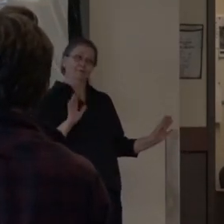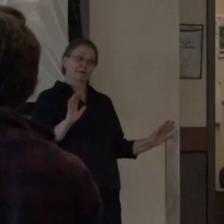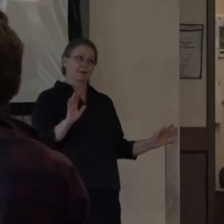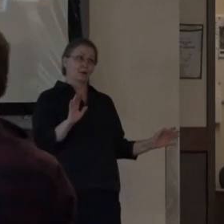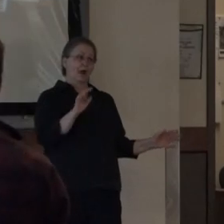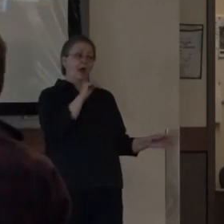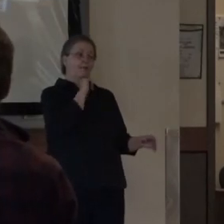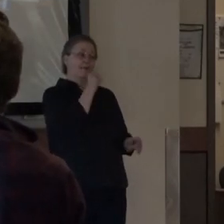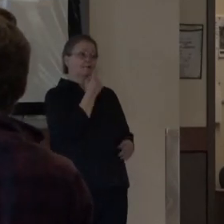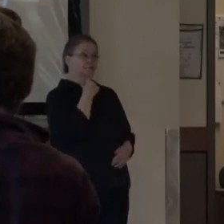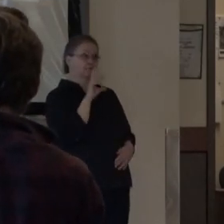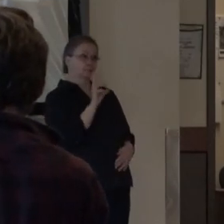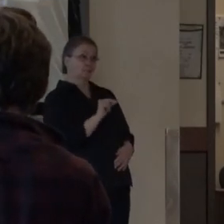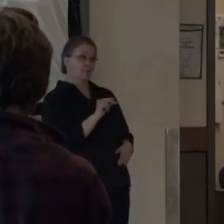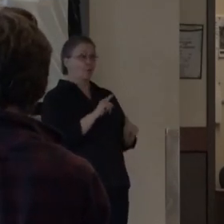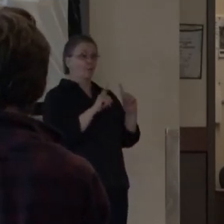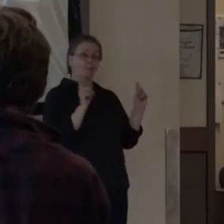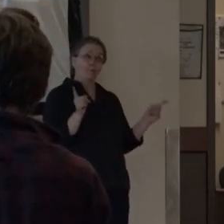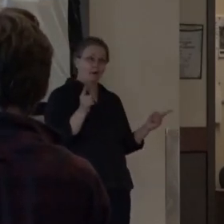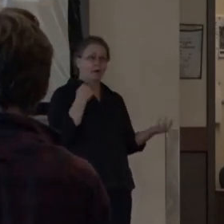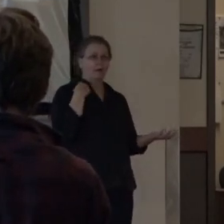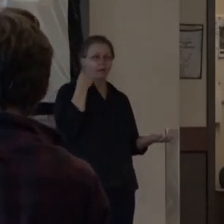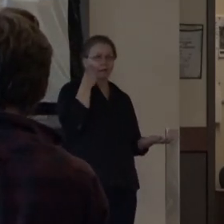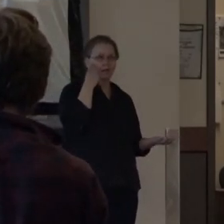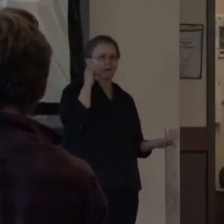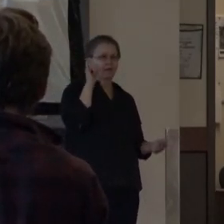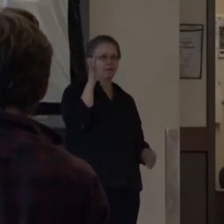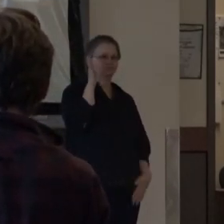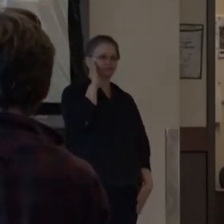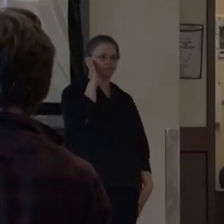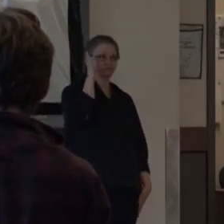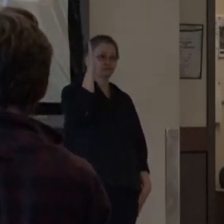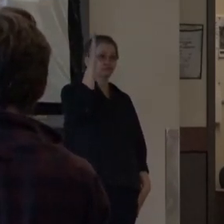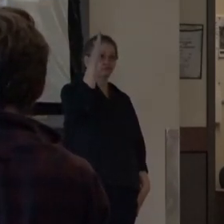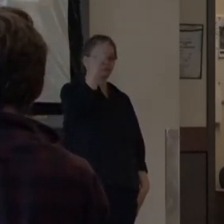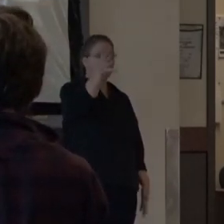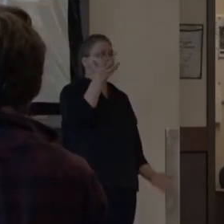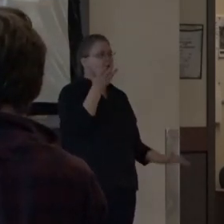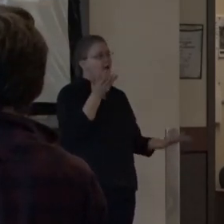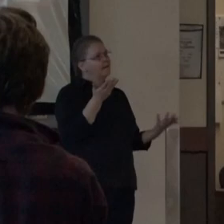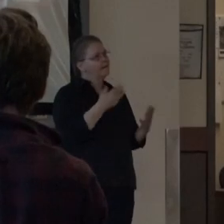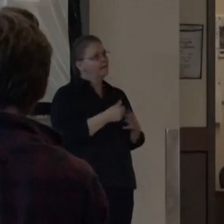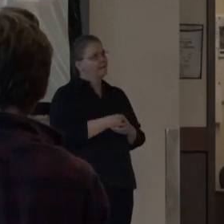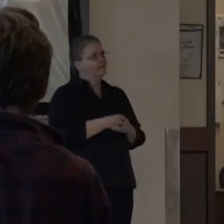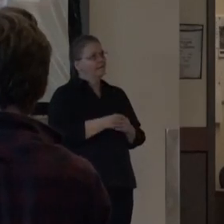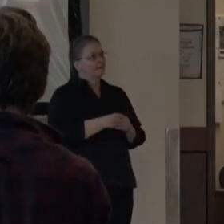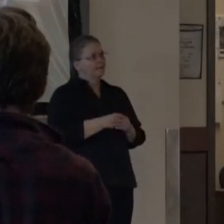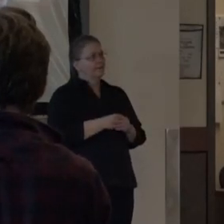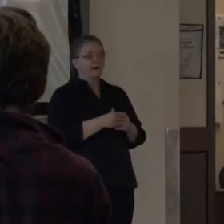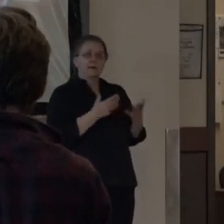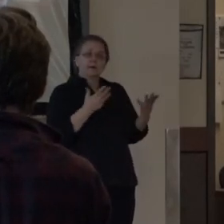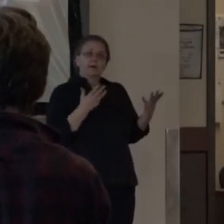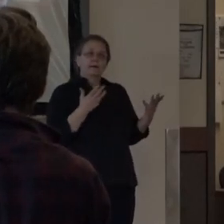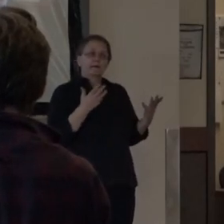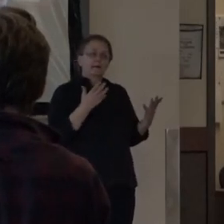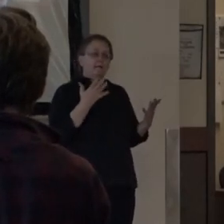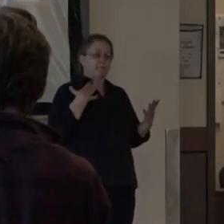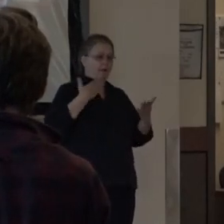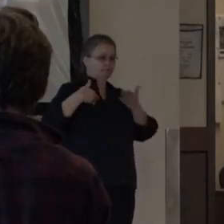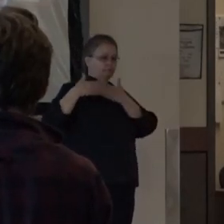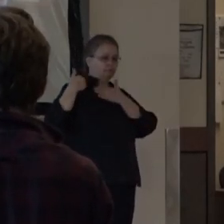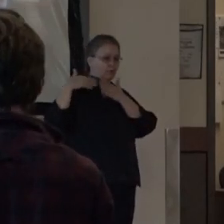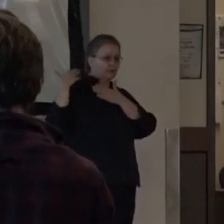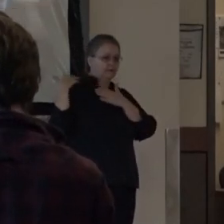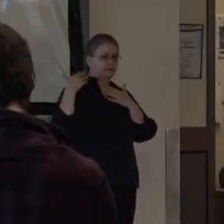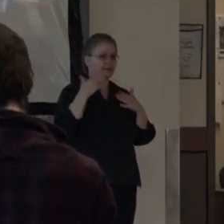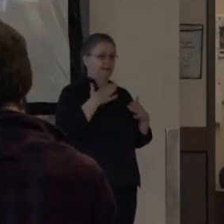I'm not gonna rule that out, although I do think it's a ways down the road. Like I said, my predecessor